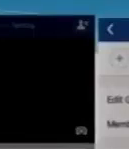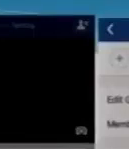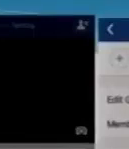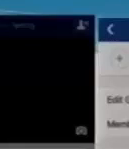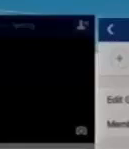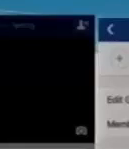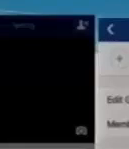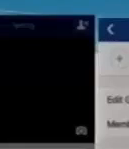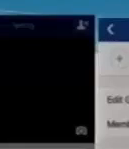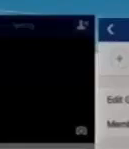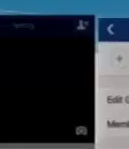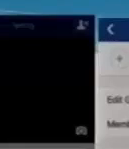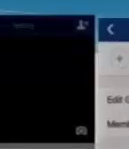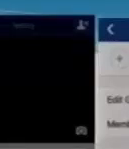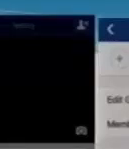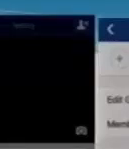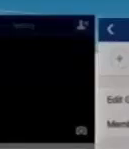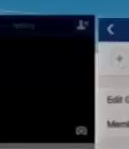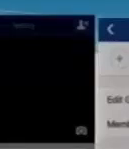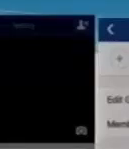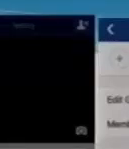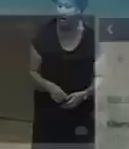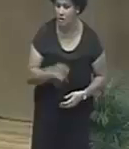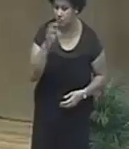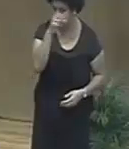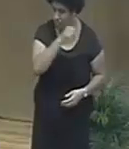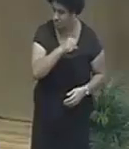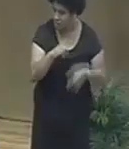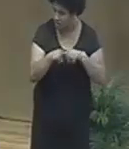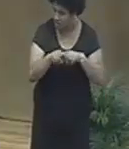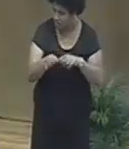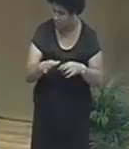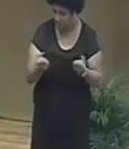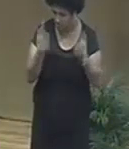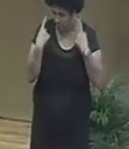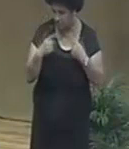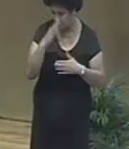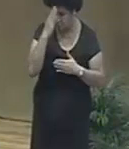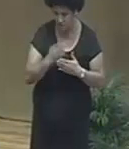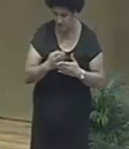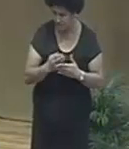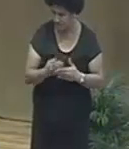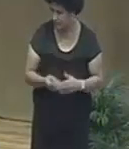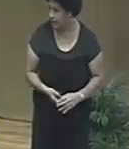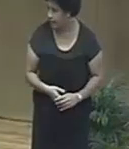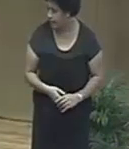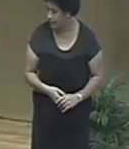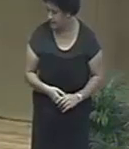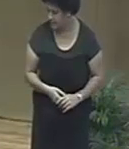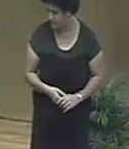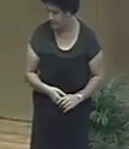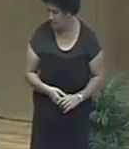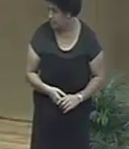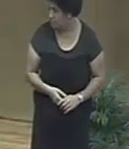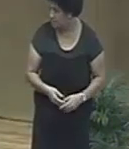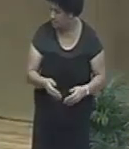you get to find out whether they're learning that topic or they've not really understood it. And there's other features such as create a group